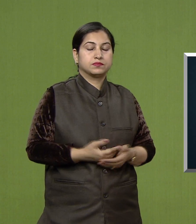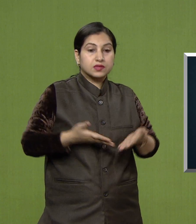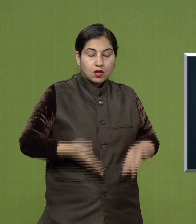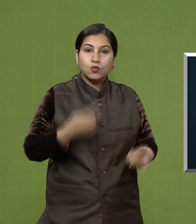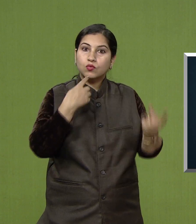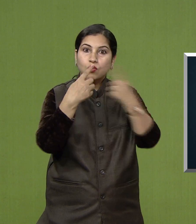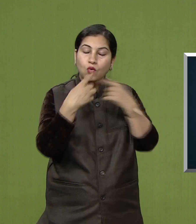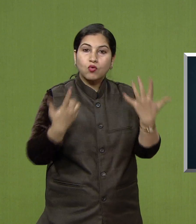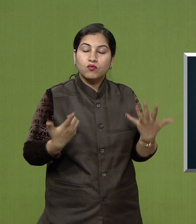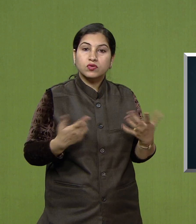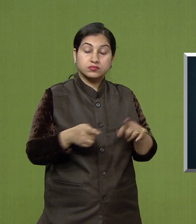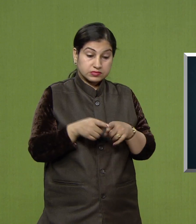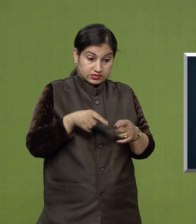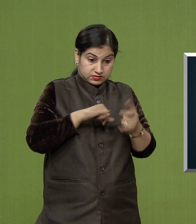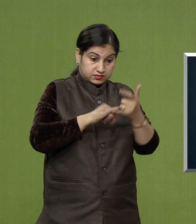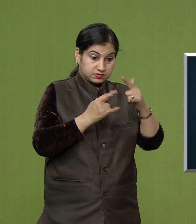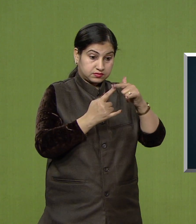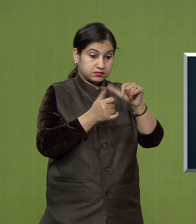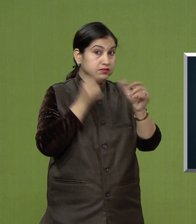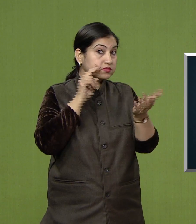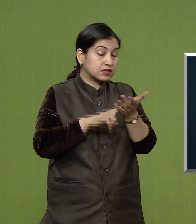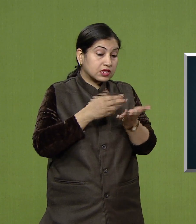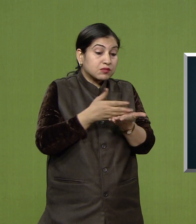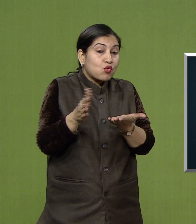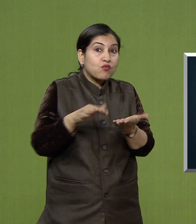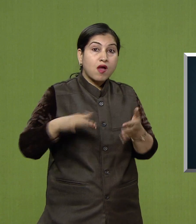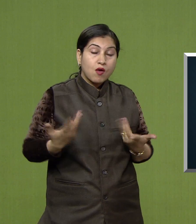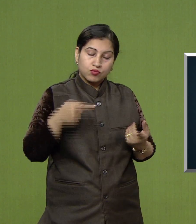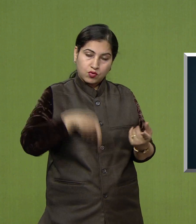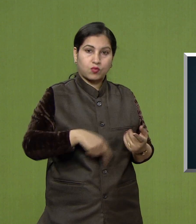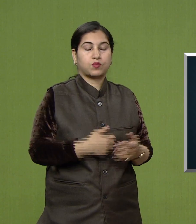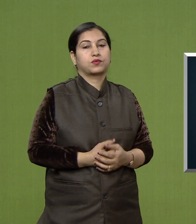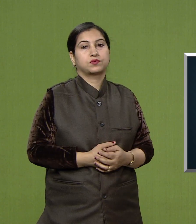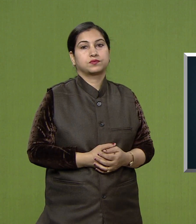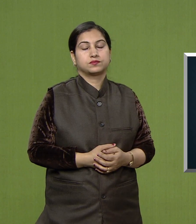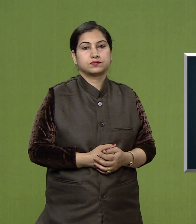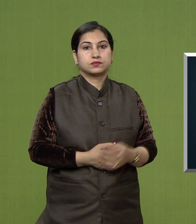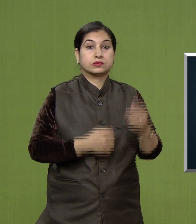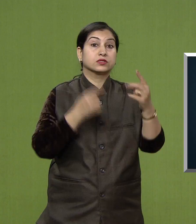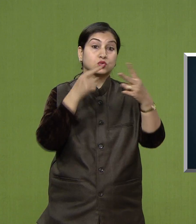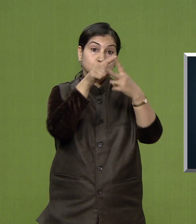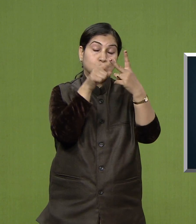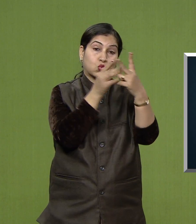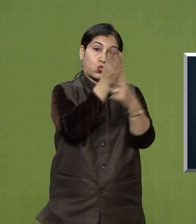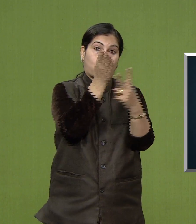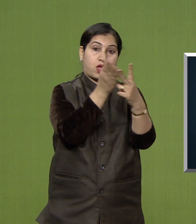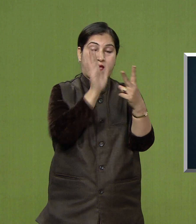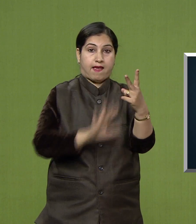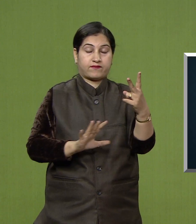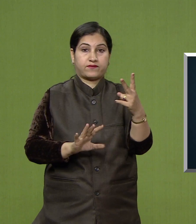Now we will discuss about techniques of stain removal. There are two methods of stain